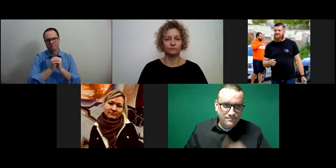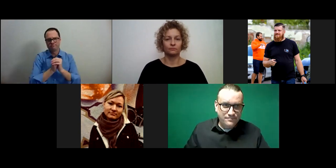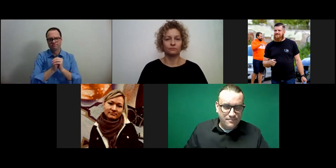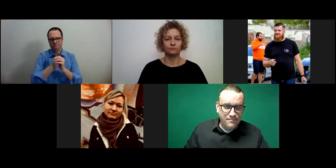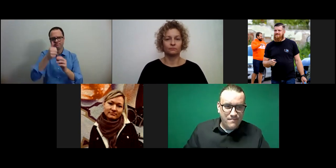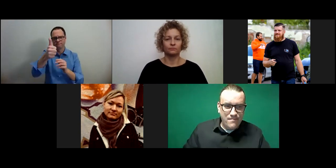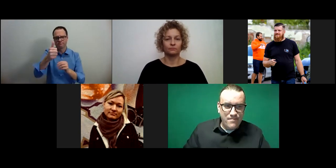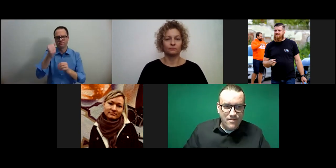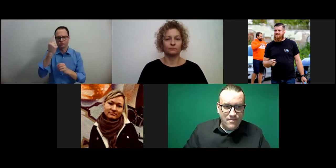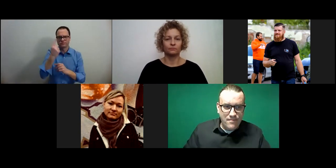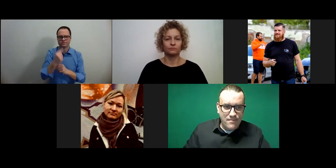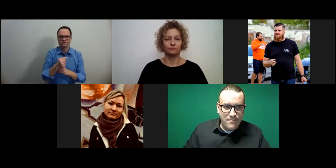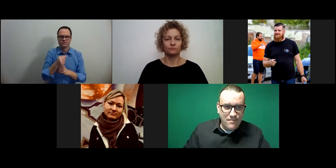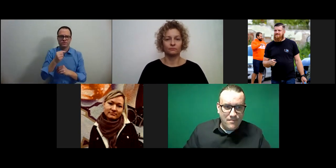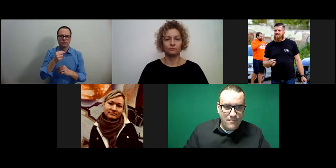I see.